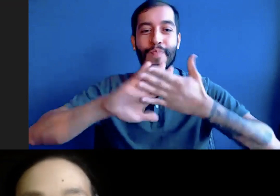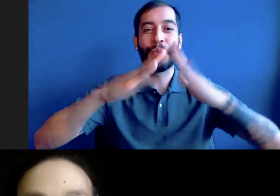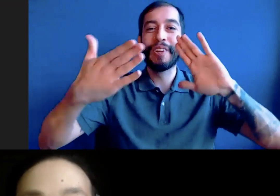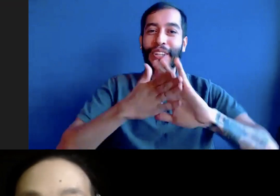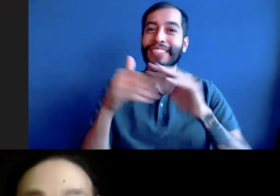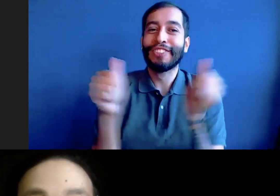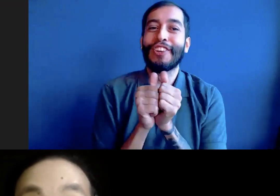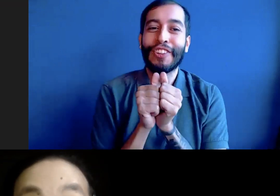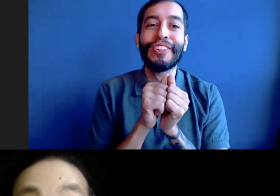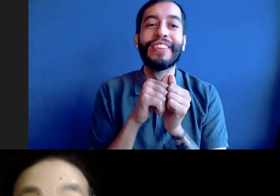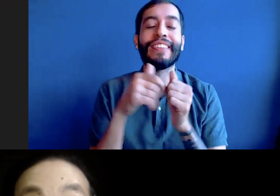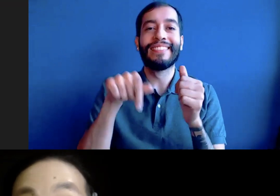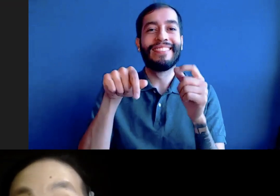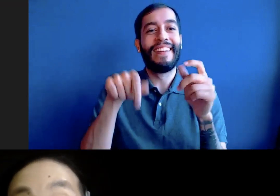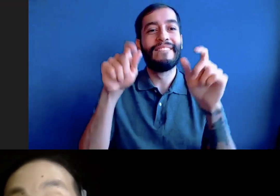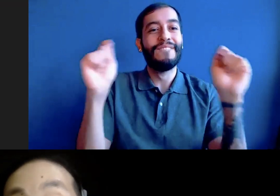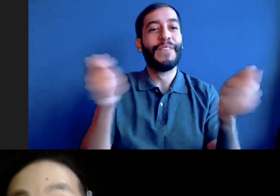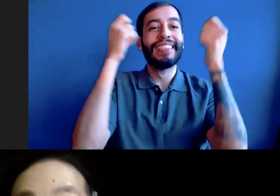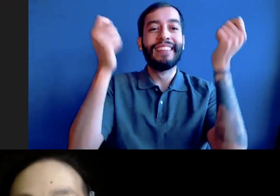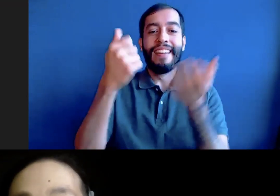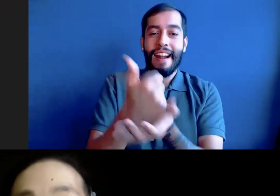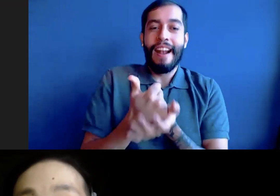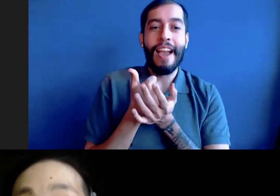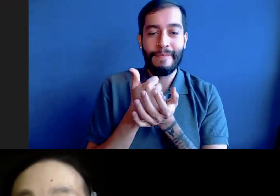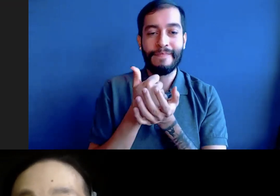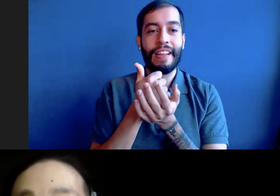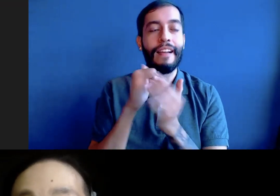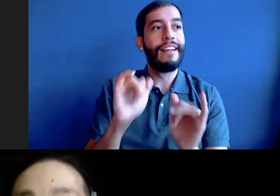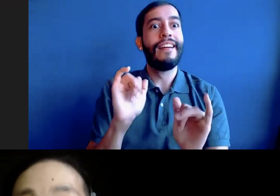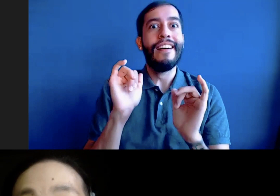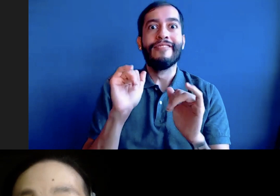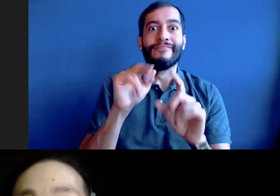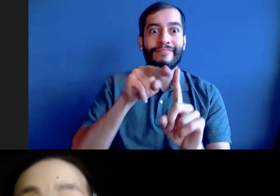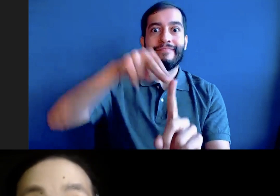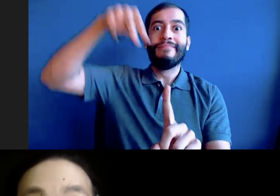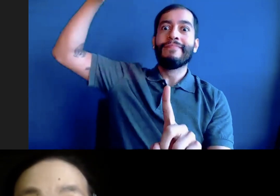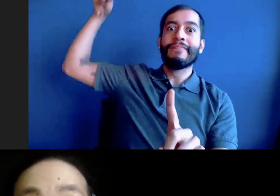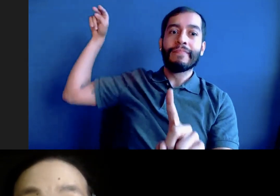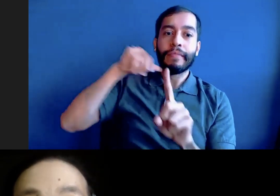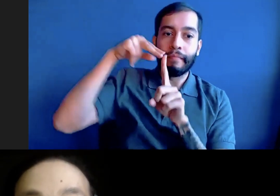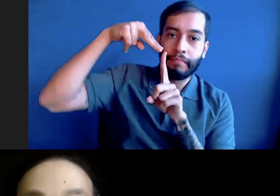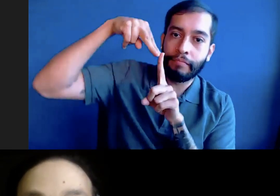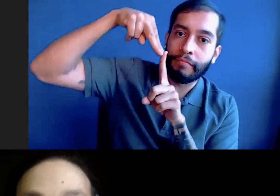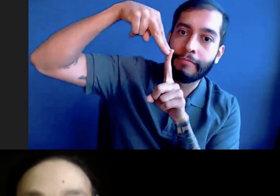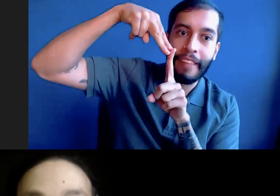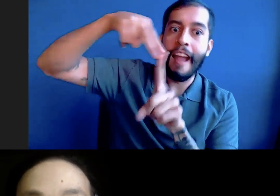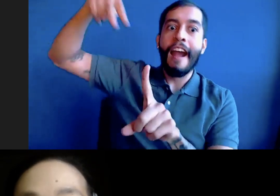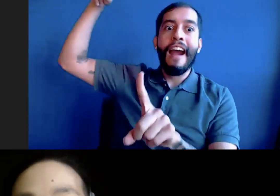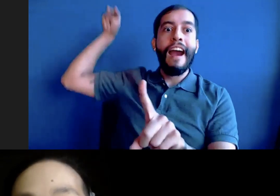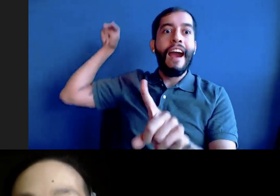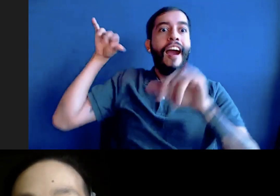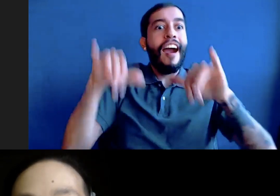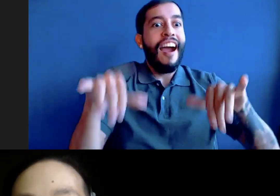how much more that's out there that we just don't know about. And I think there's another aspect which I